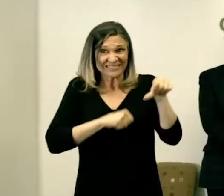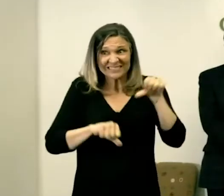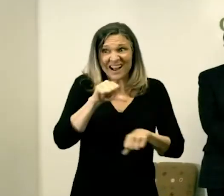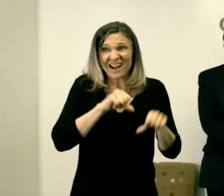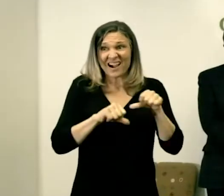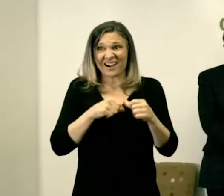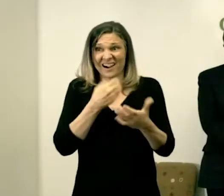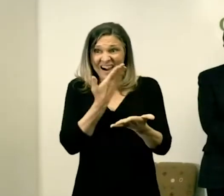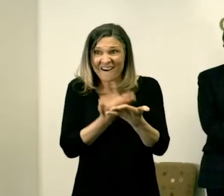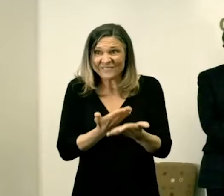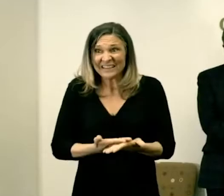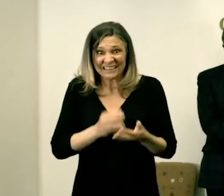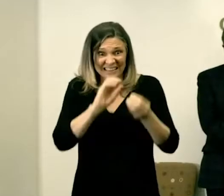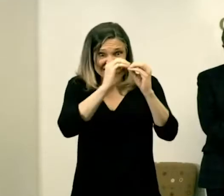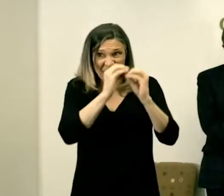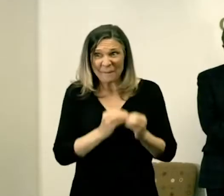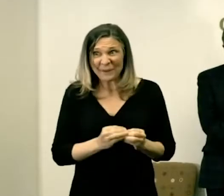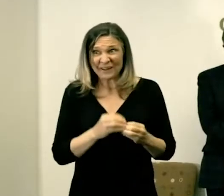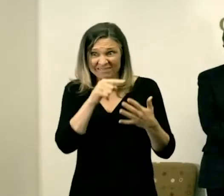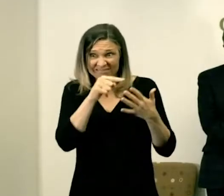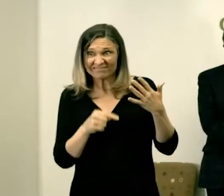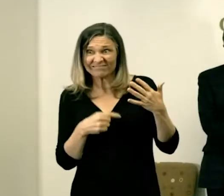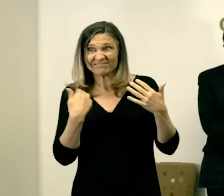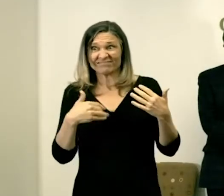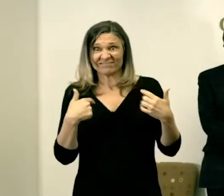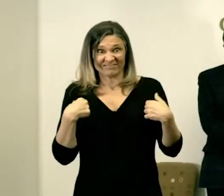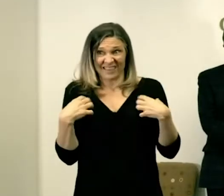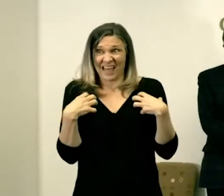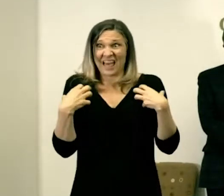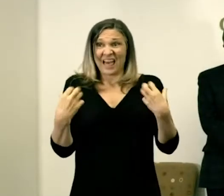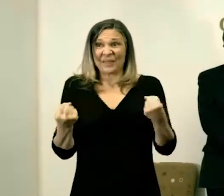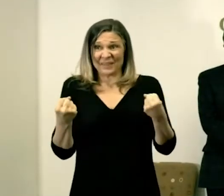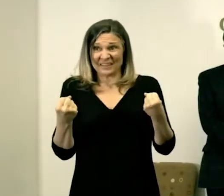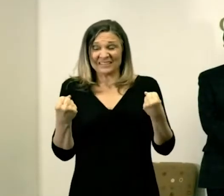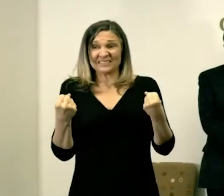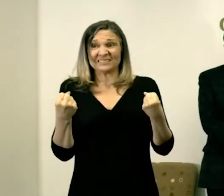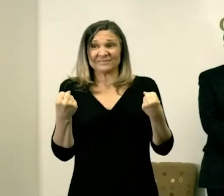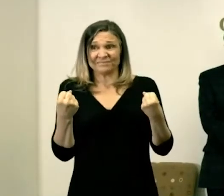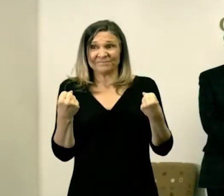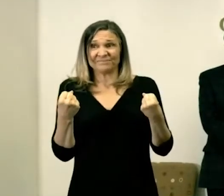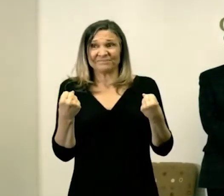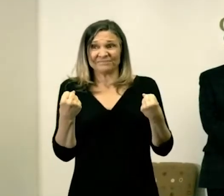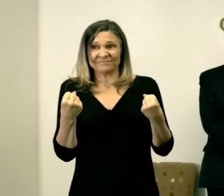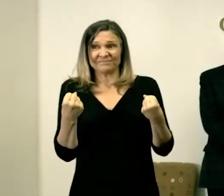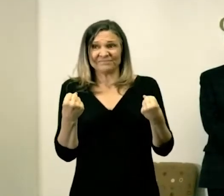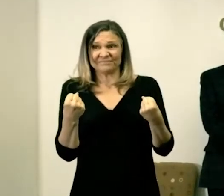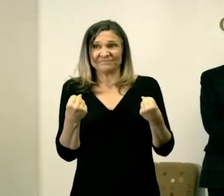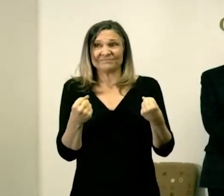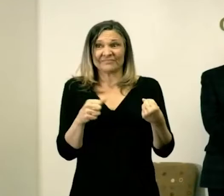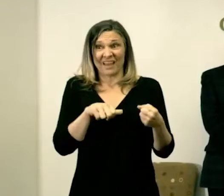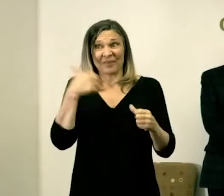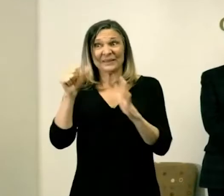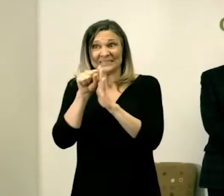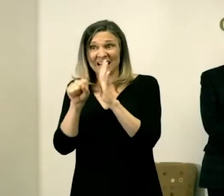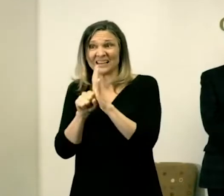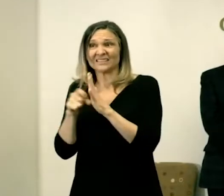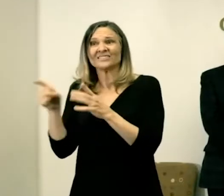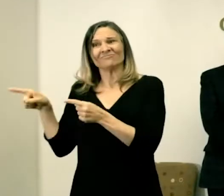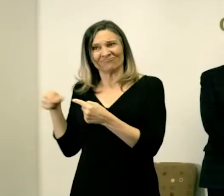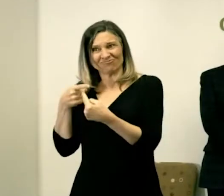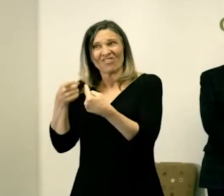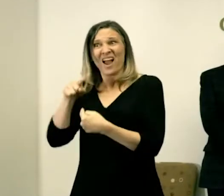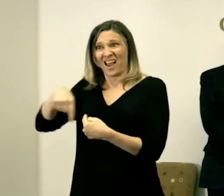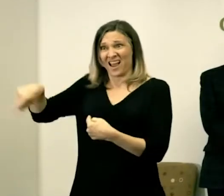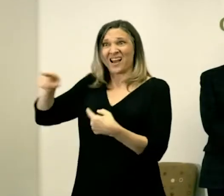data, and having a health frame. And I know a lot of other states are struggling still. A lot of states are running